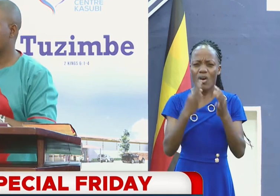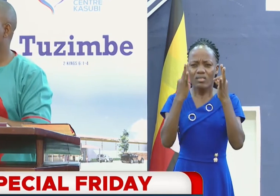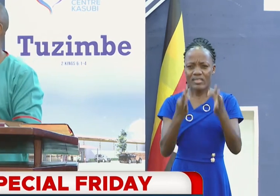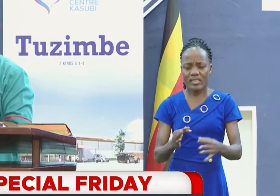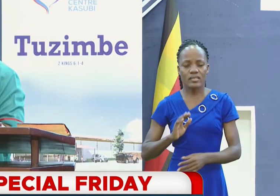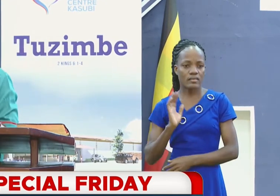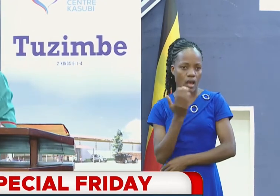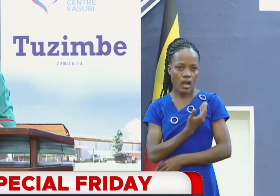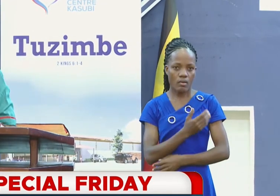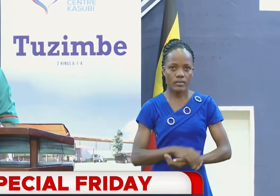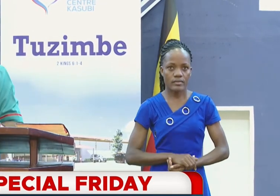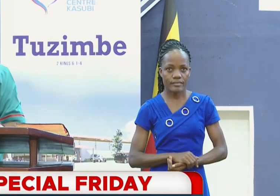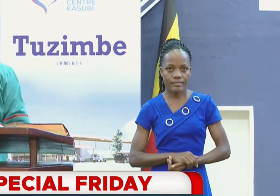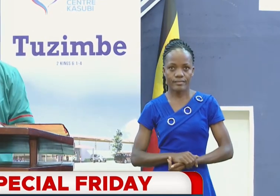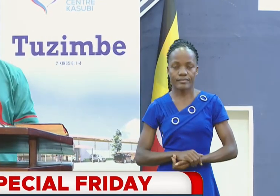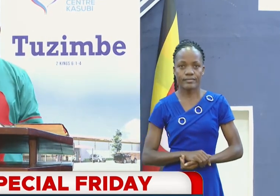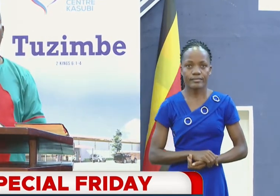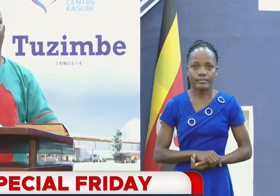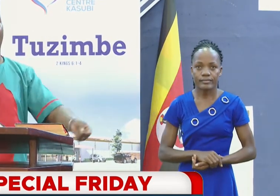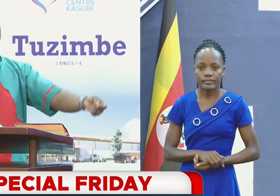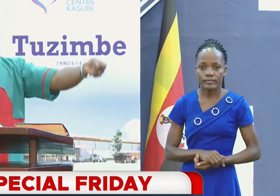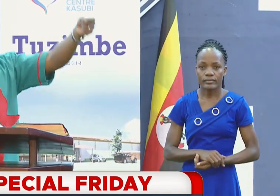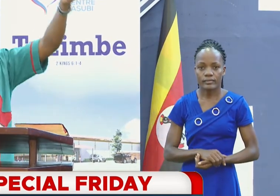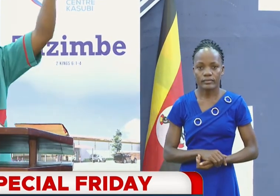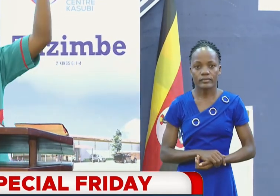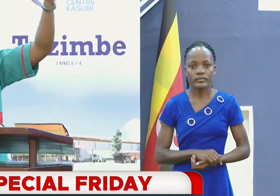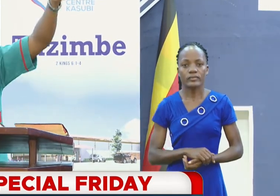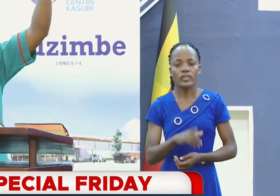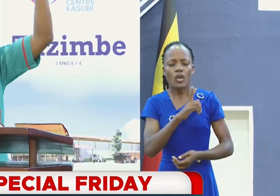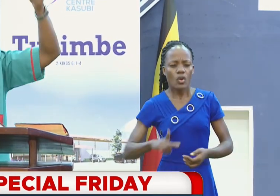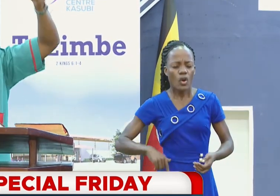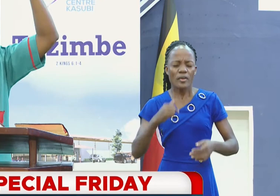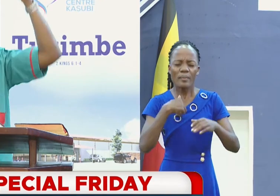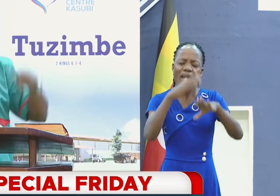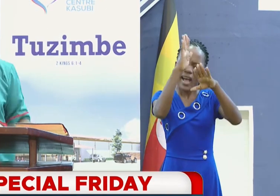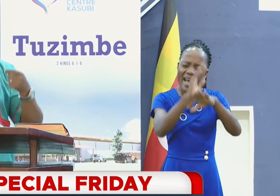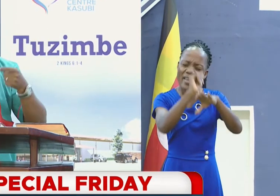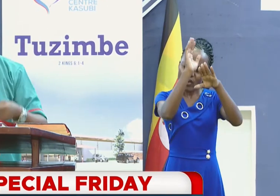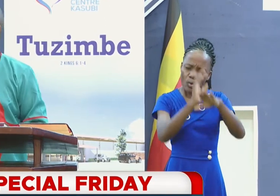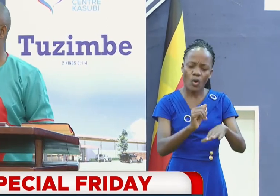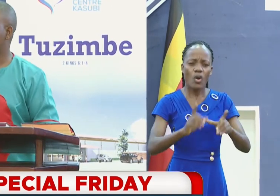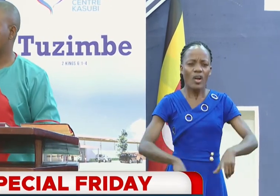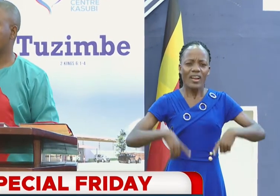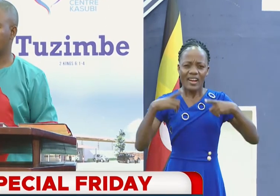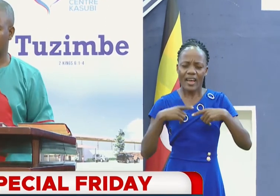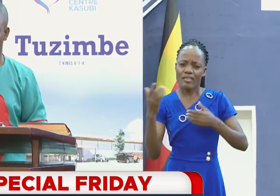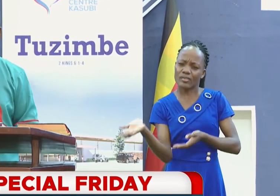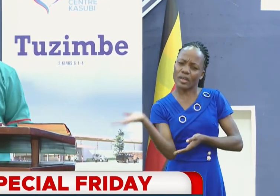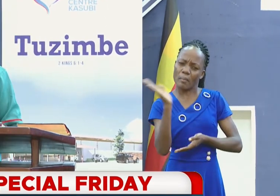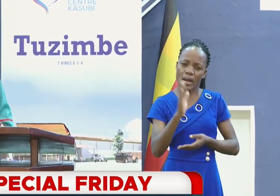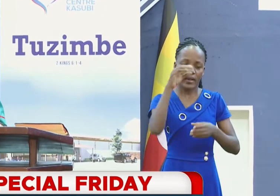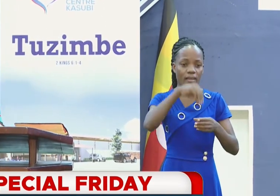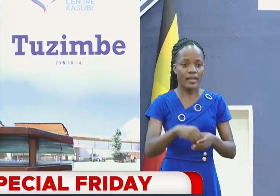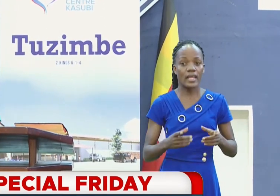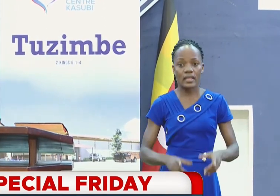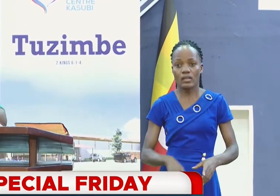call back life to be restored in all our possessions. Speak, Lord, I call upon life to